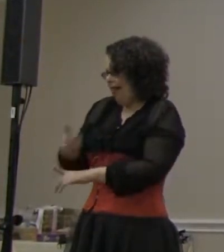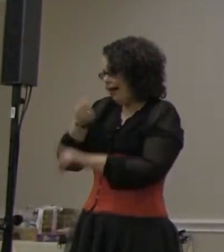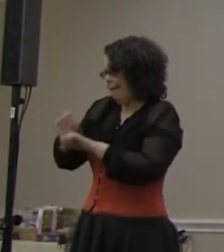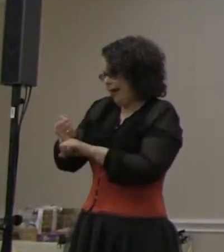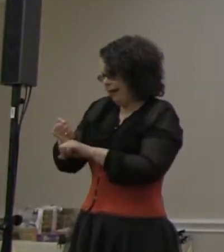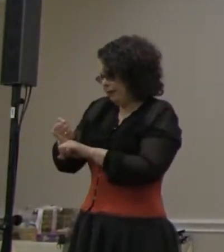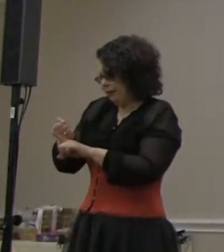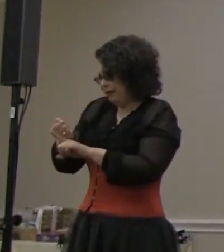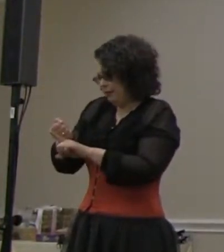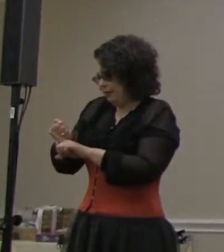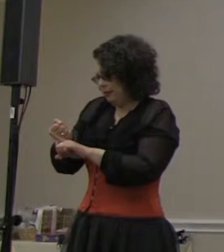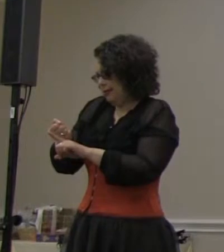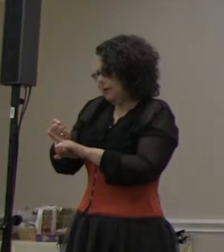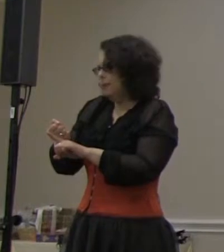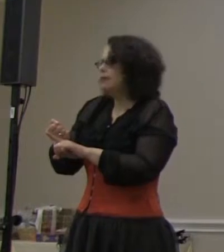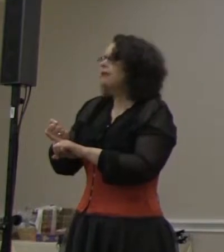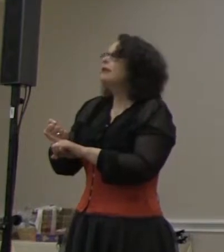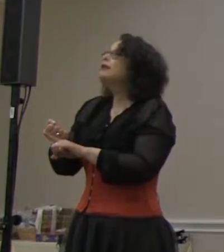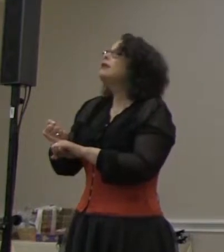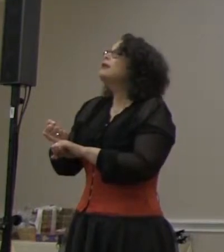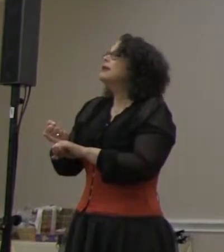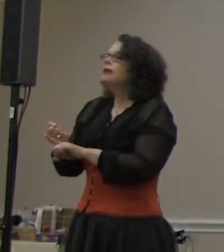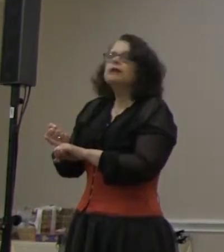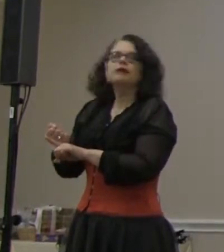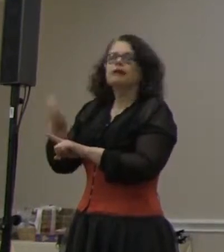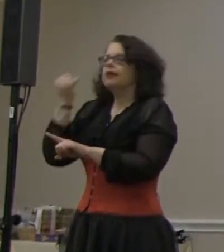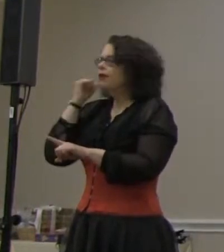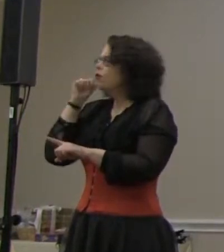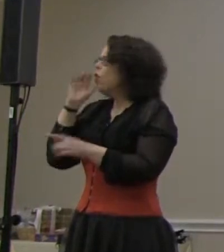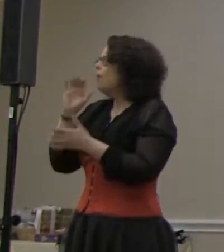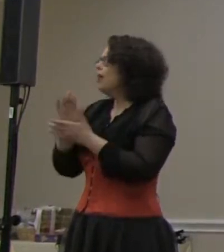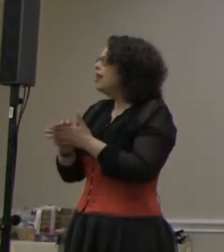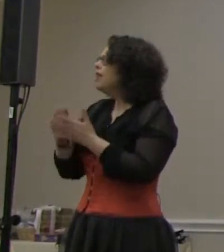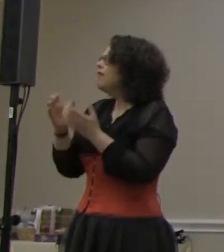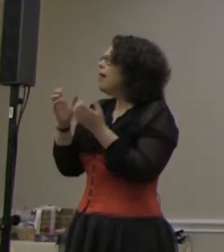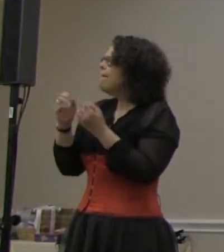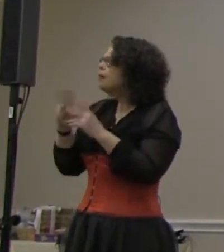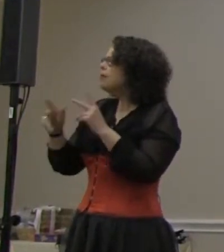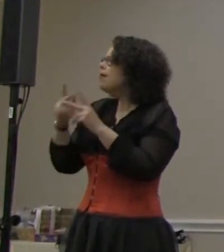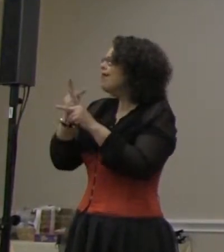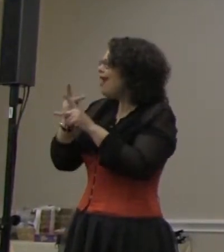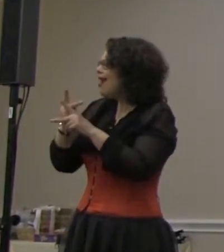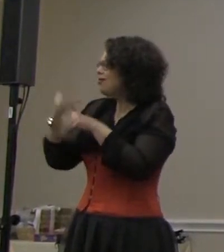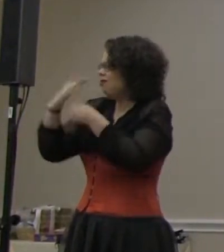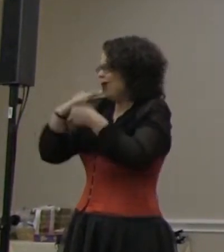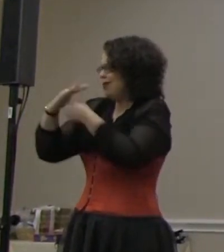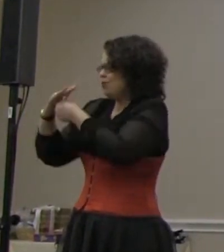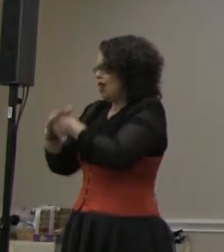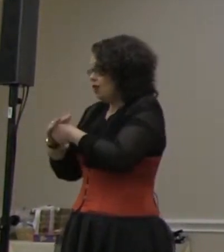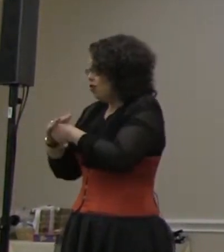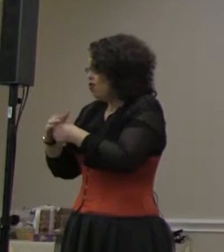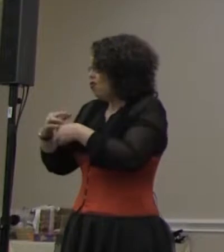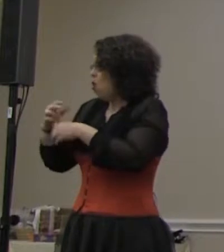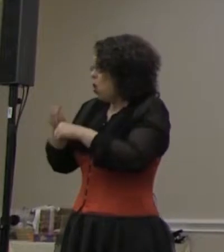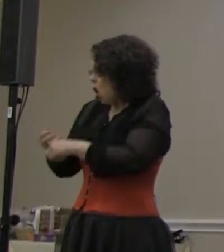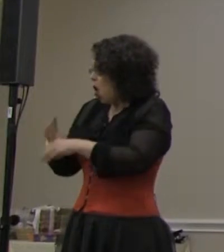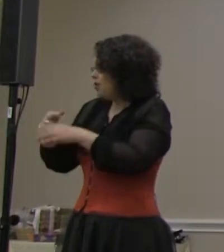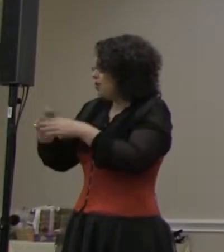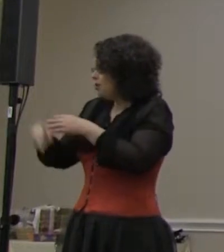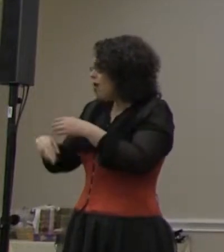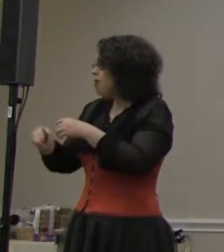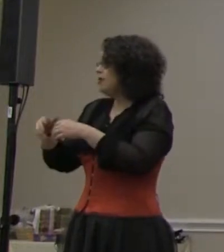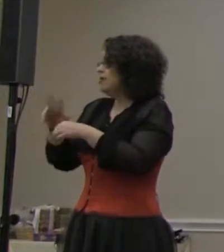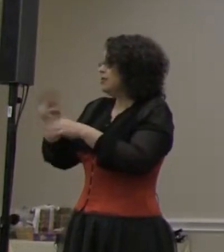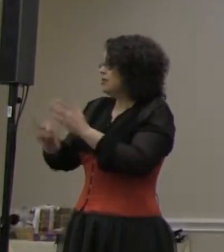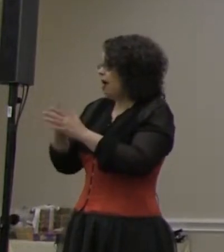impact. And if you don't believe that multiple forms of oppression result in this doubling down effect, then all you